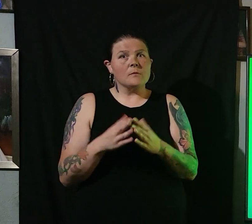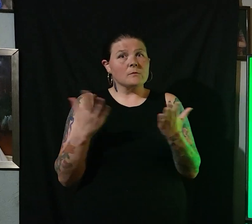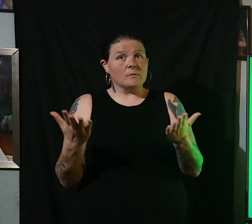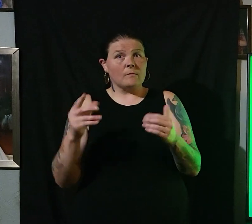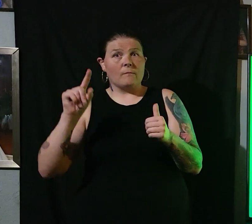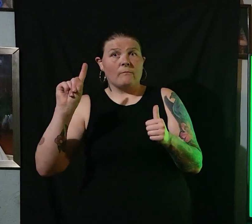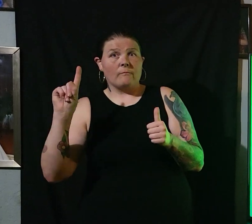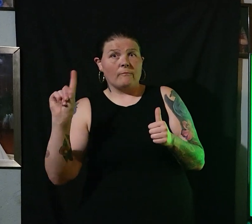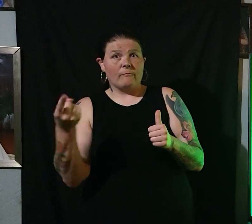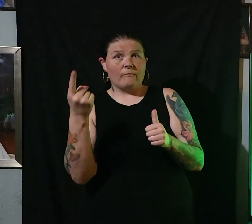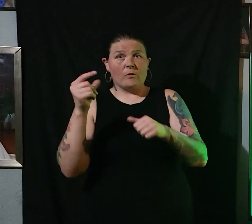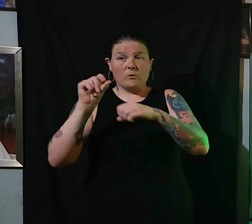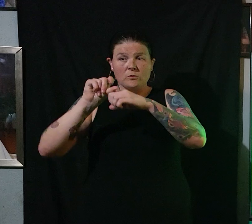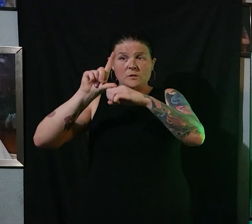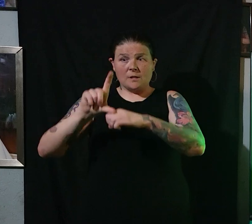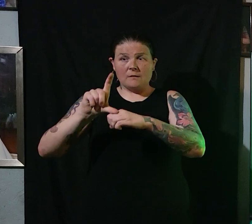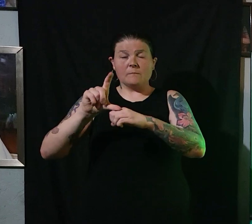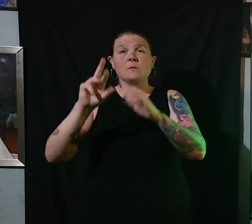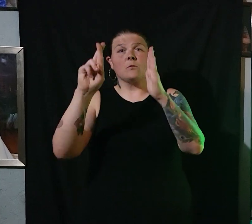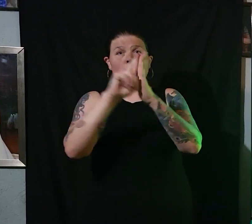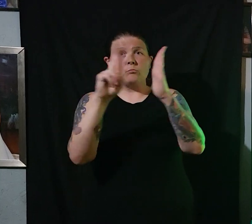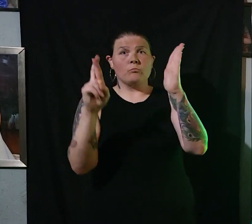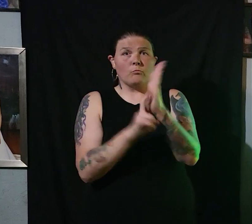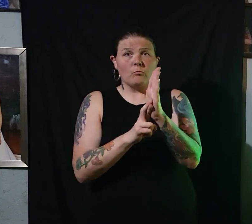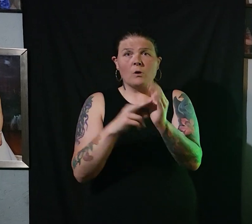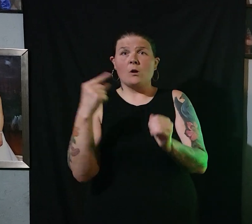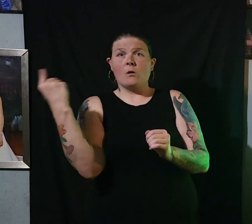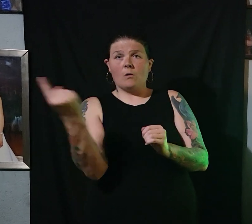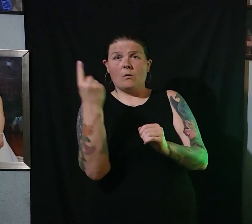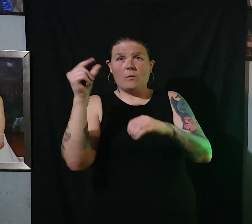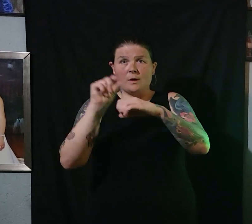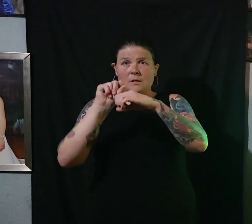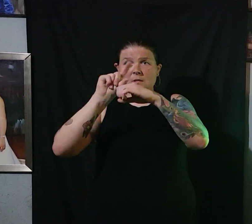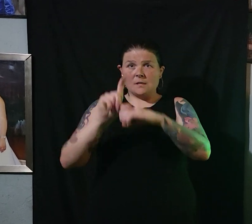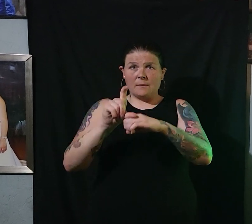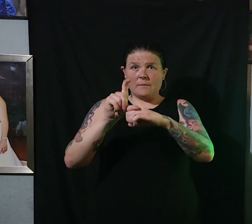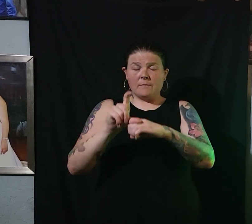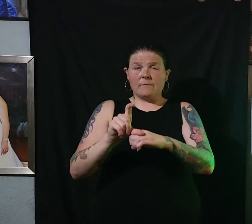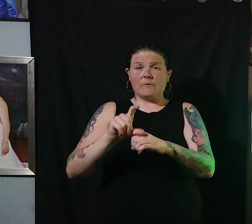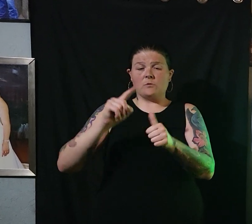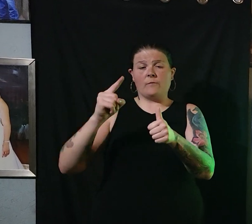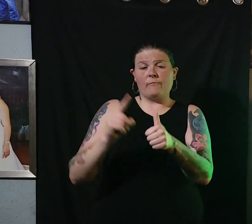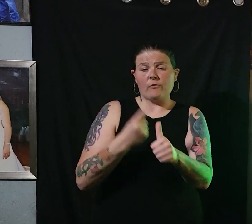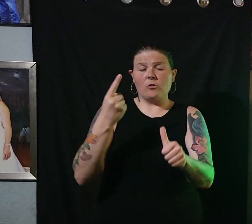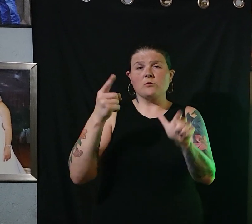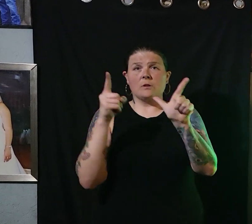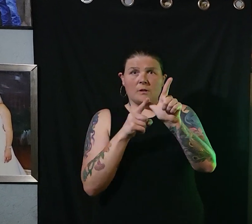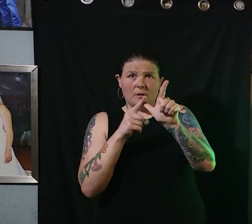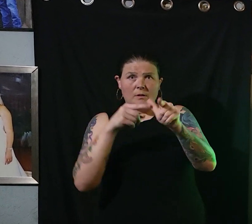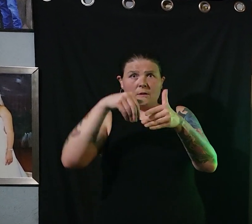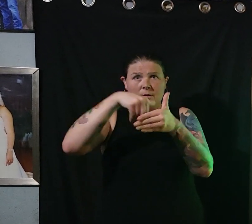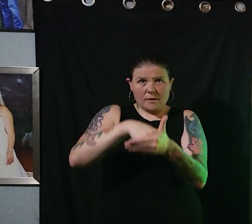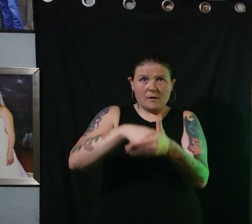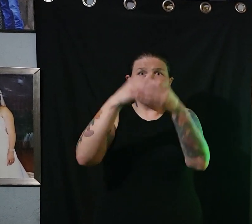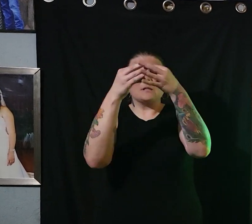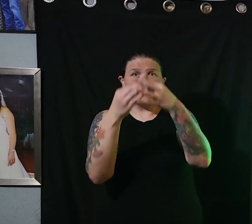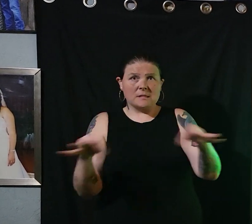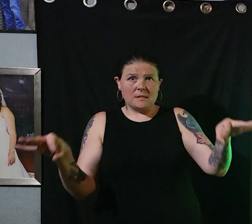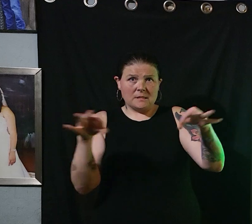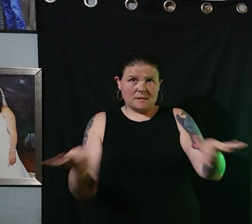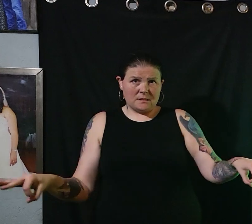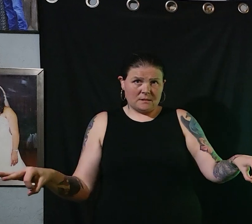So the first capitalization rule is to always capitalize the first letter in